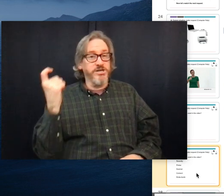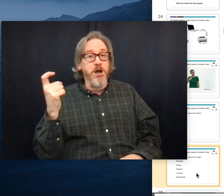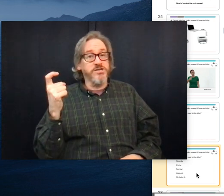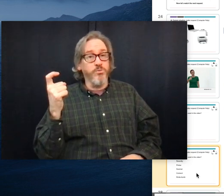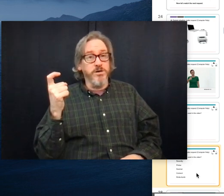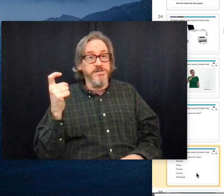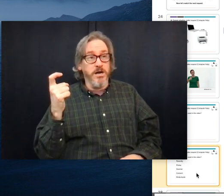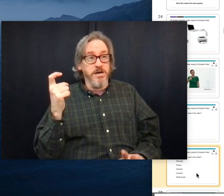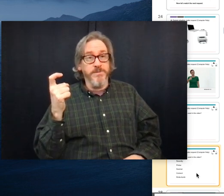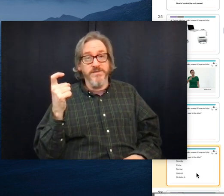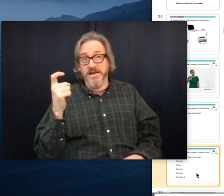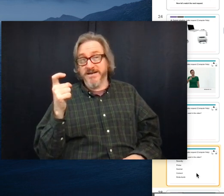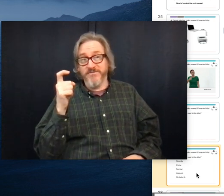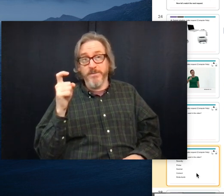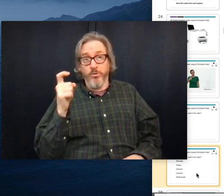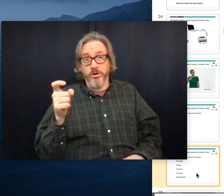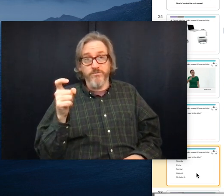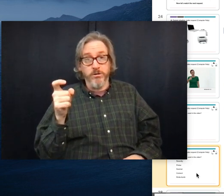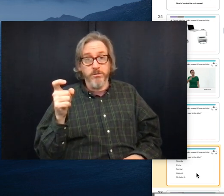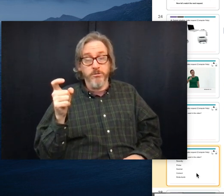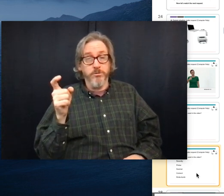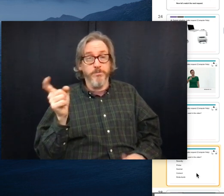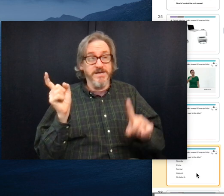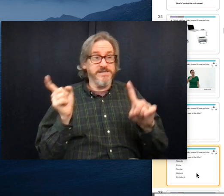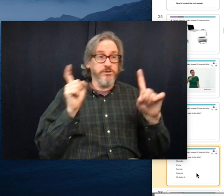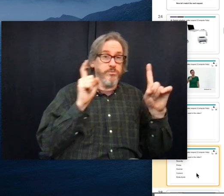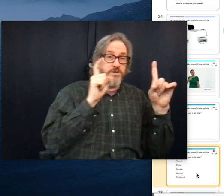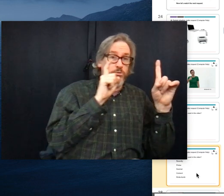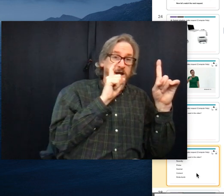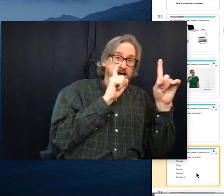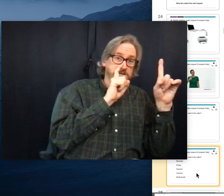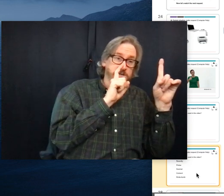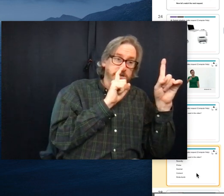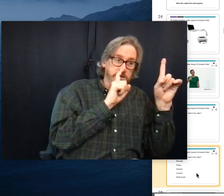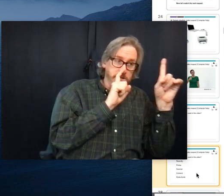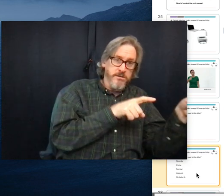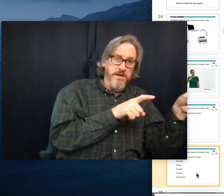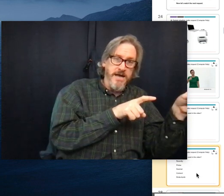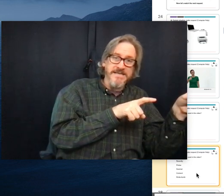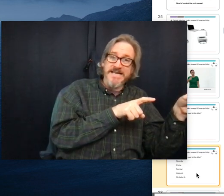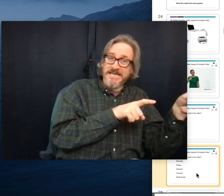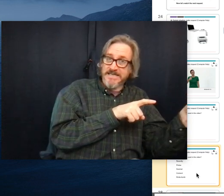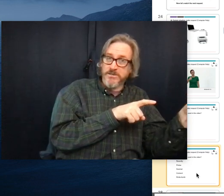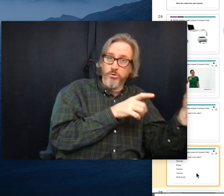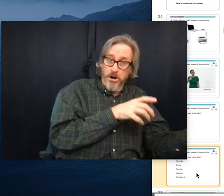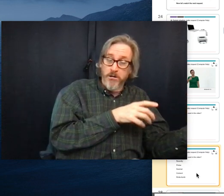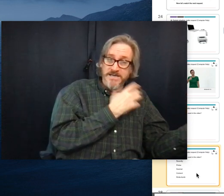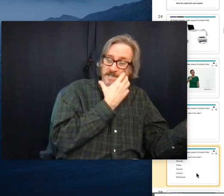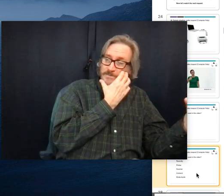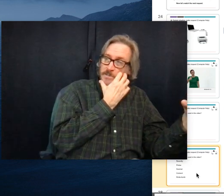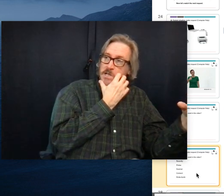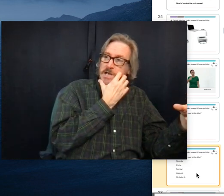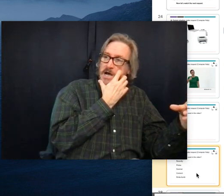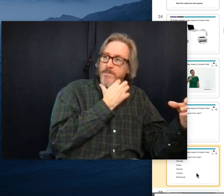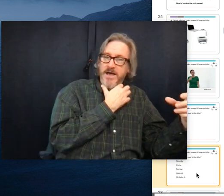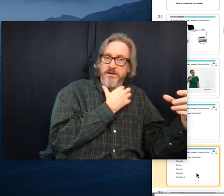So Xerox was a company that a lot of deaf people worked for because they were at NTID or